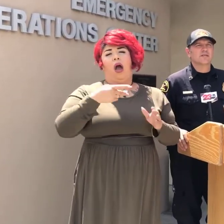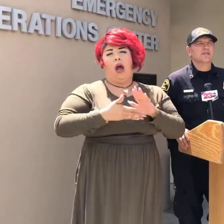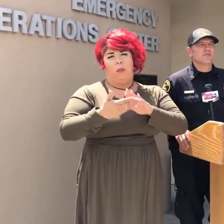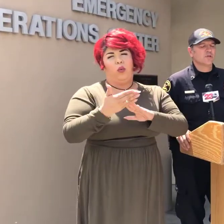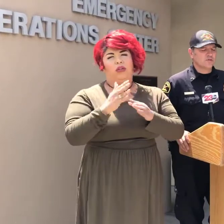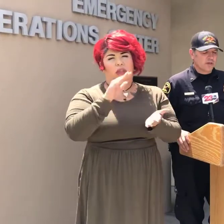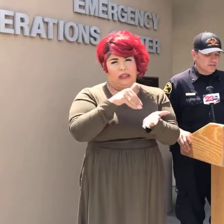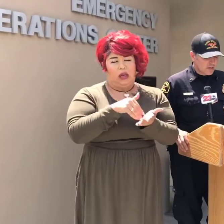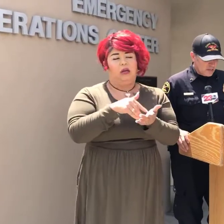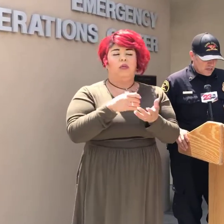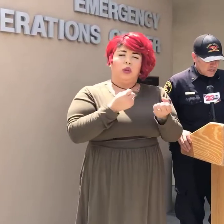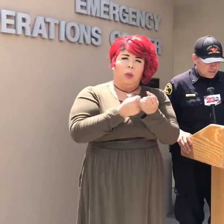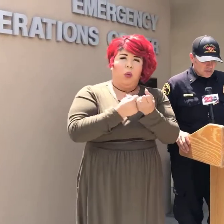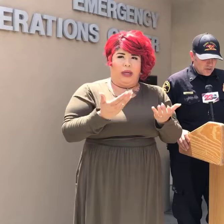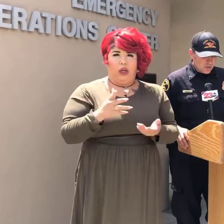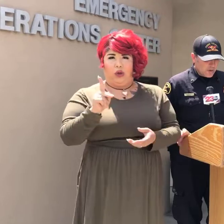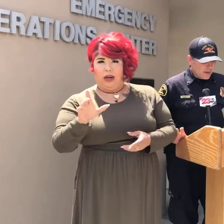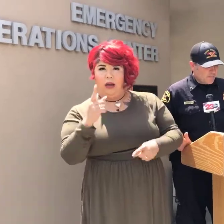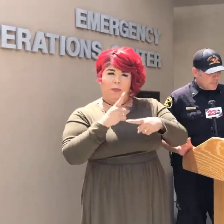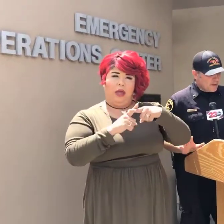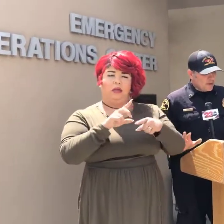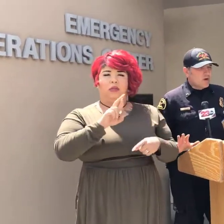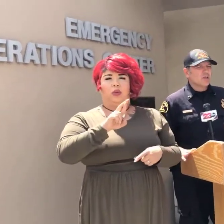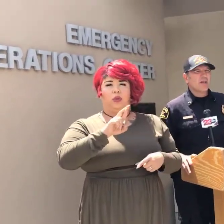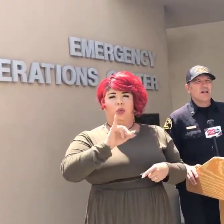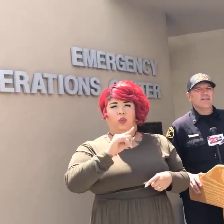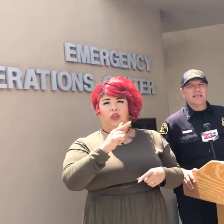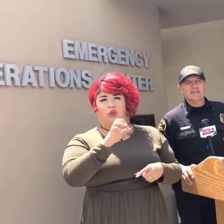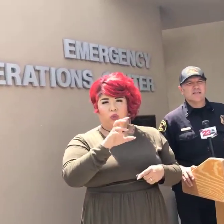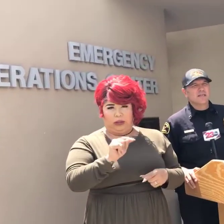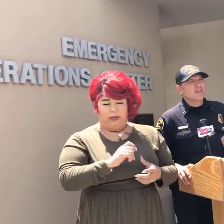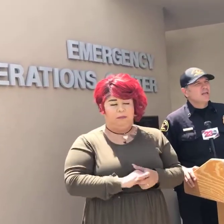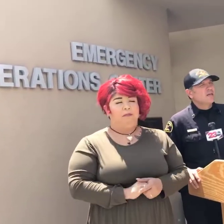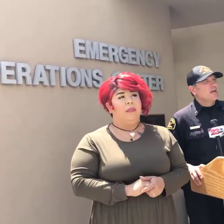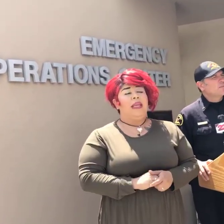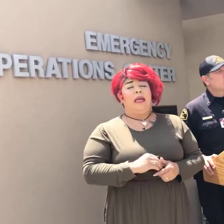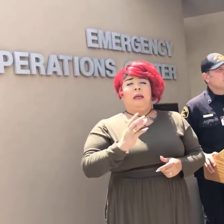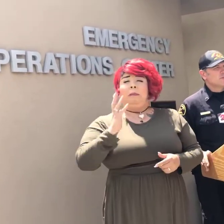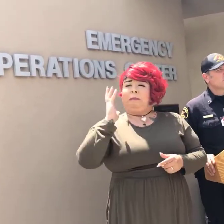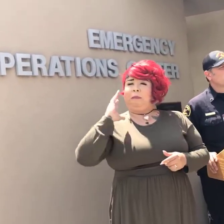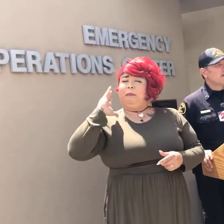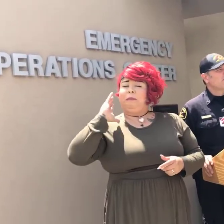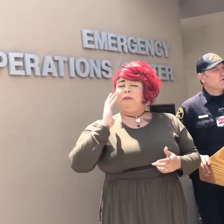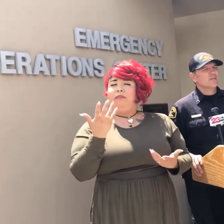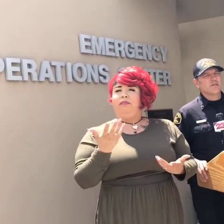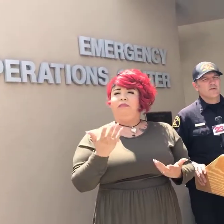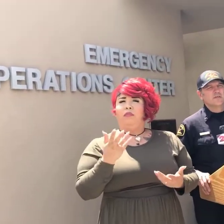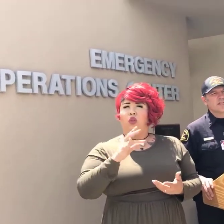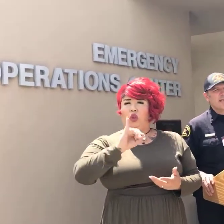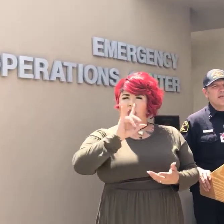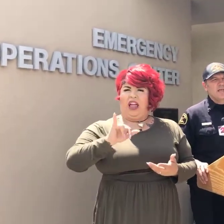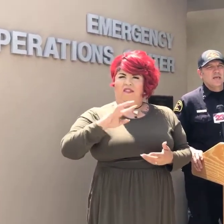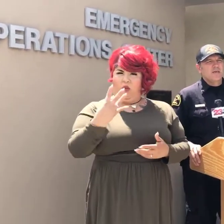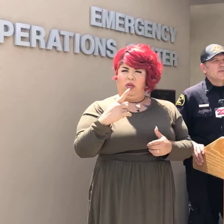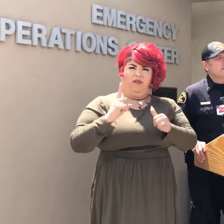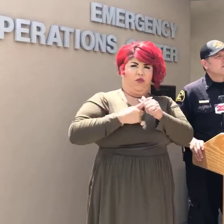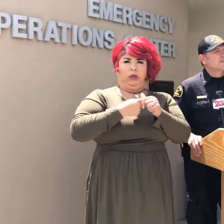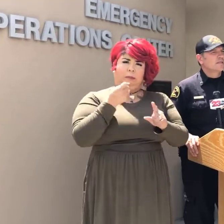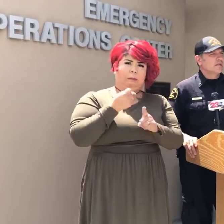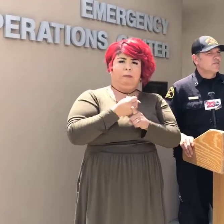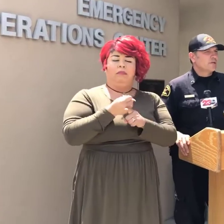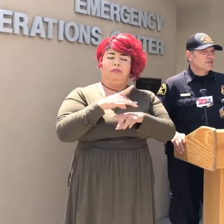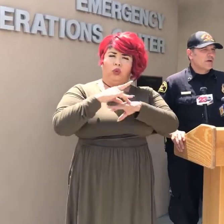and the city of Ridgecrest. And so early on in the incident, pretty much July 4th, the first day,